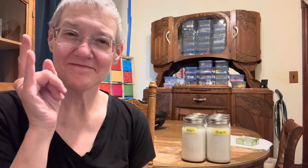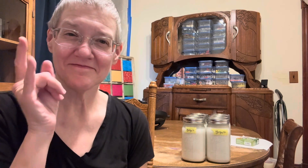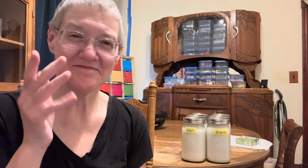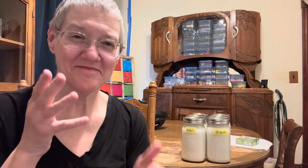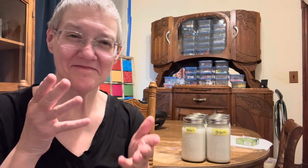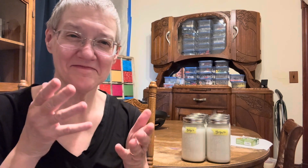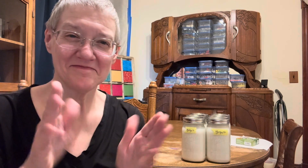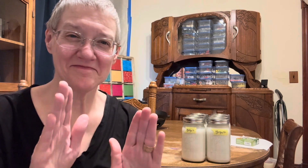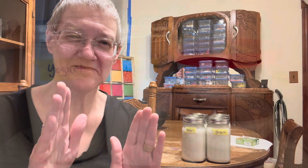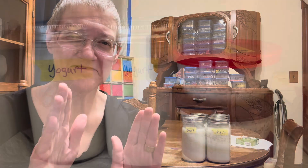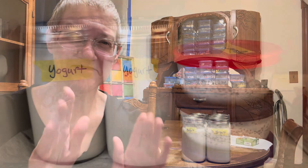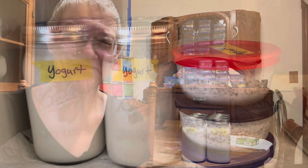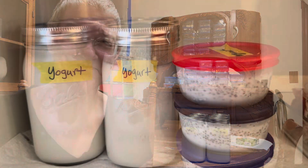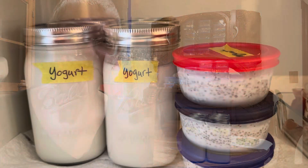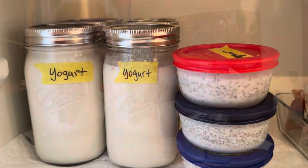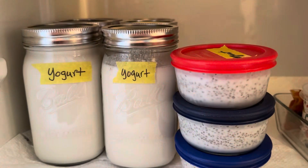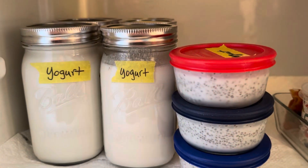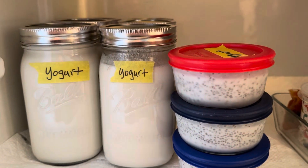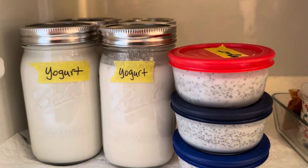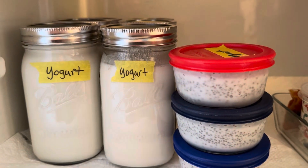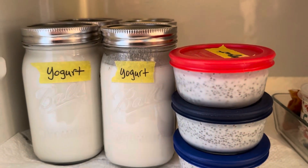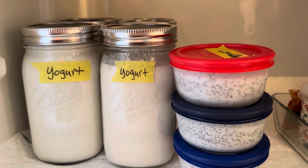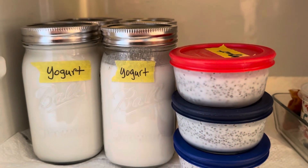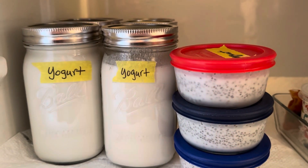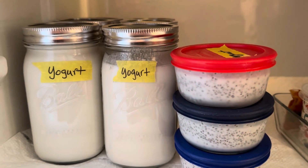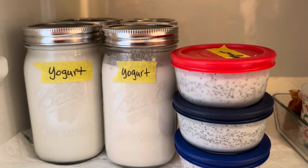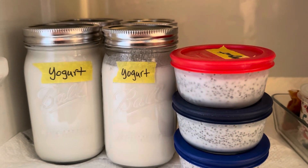Probiotics are great for the inflammation, and it's delicious.